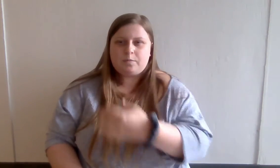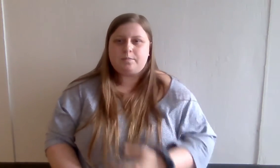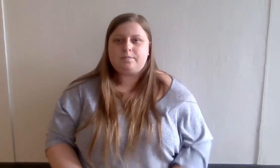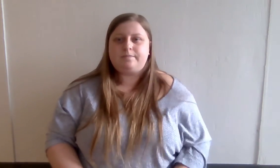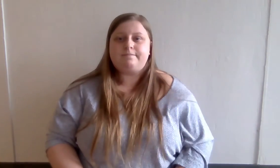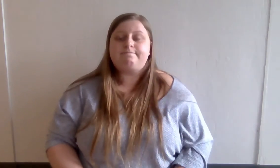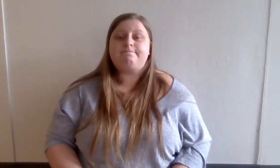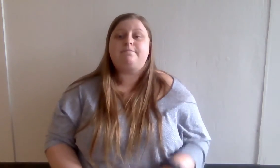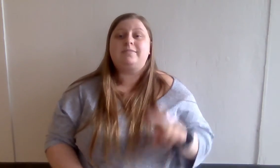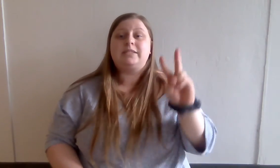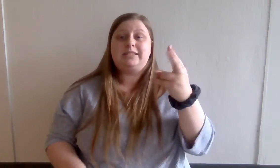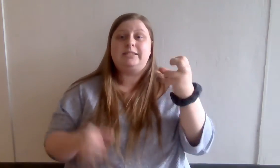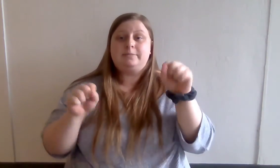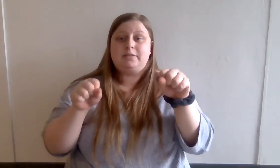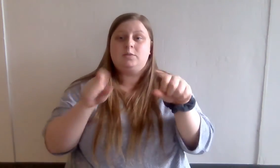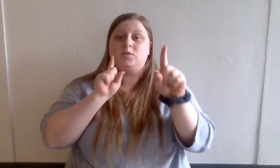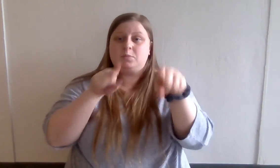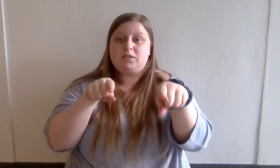be "The yellow flower is beautiful."